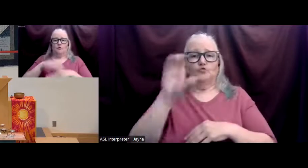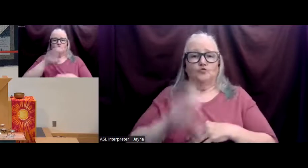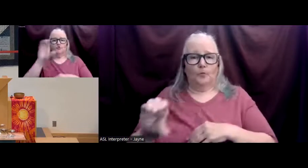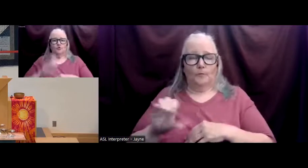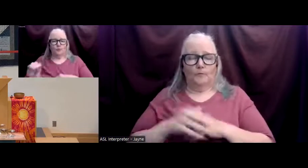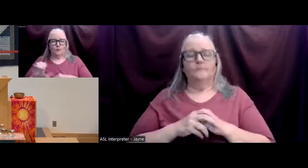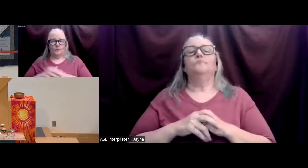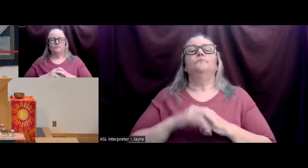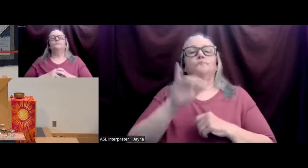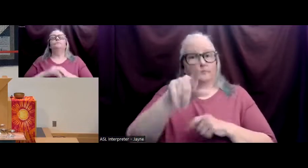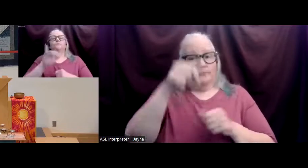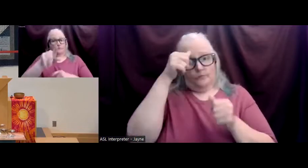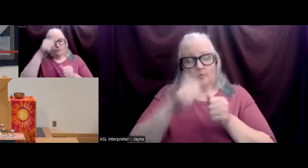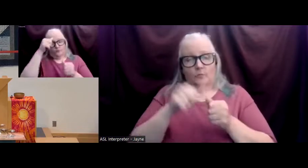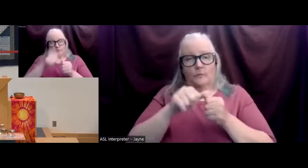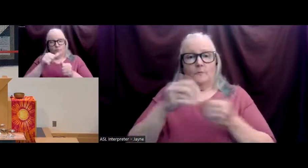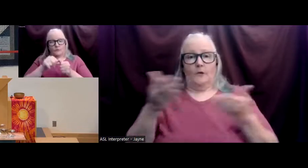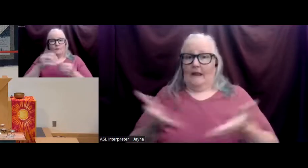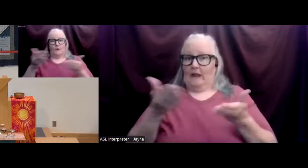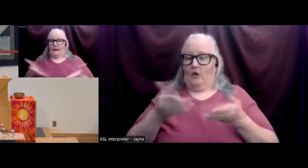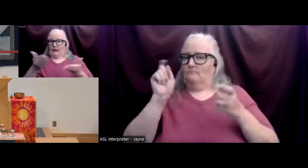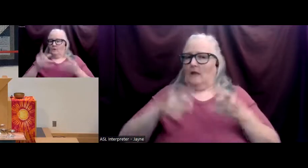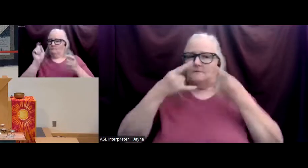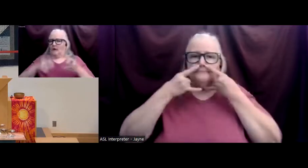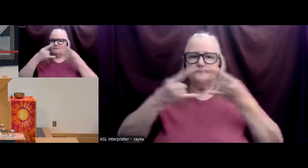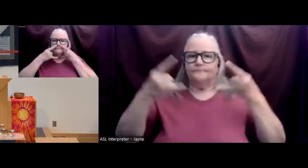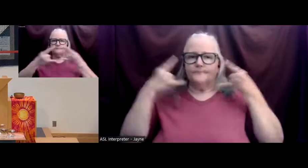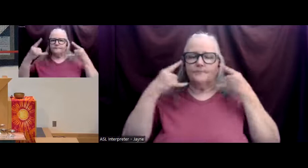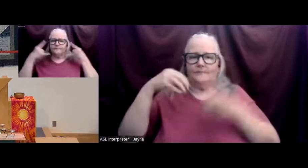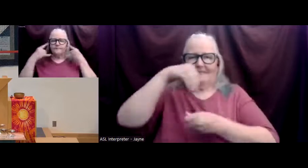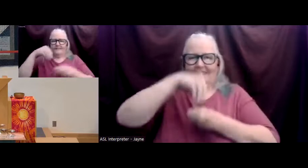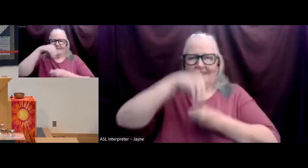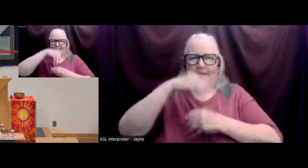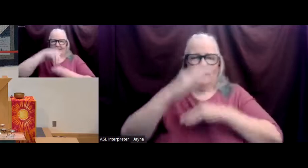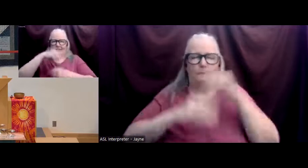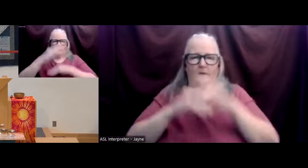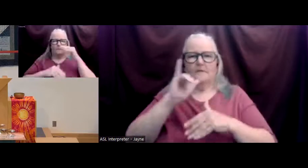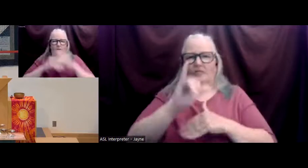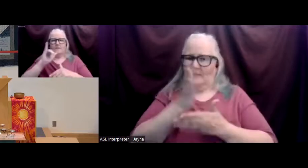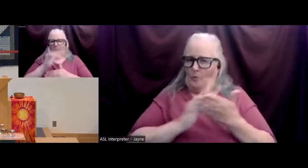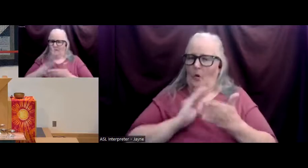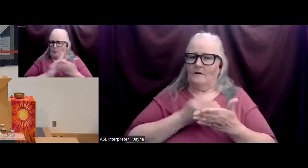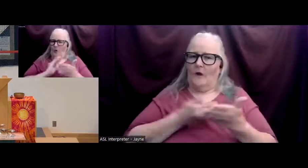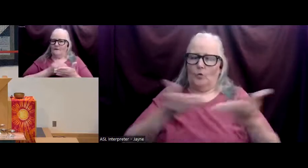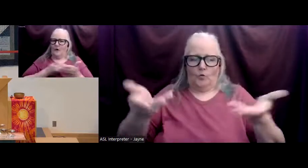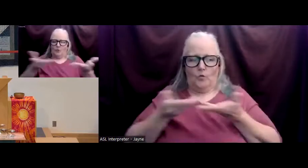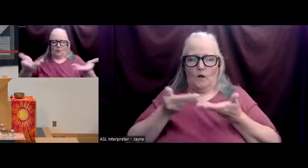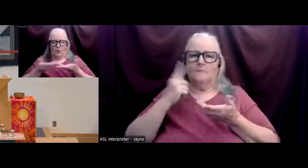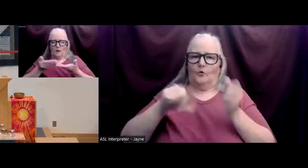Please also remember to wear your masks at all times while inside church buildings as part of our welcome for one another.